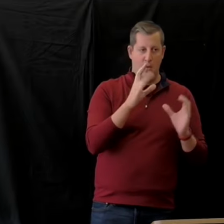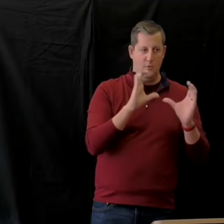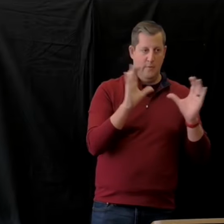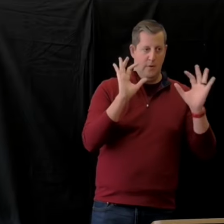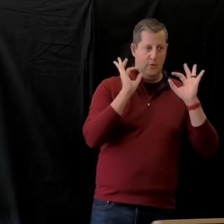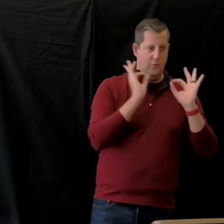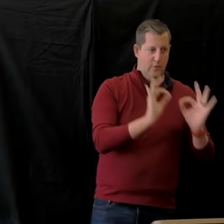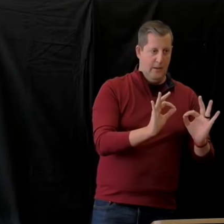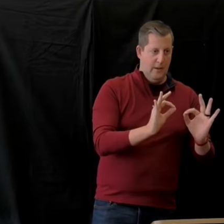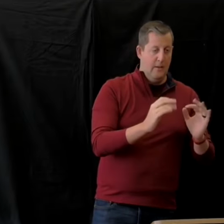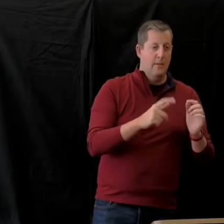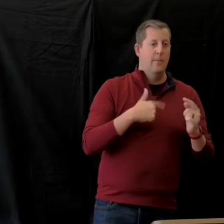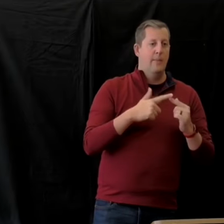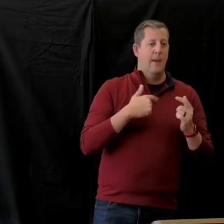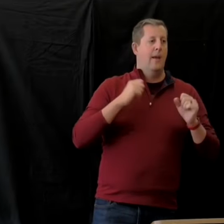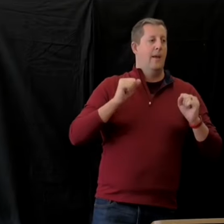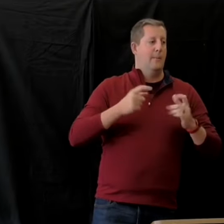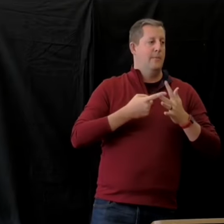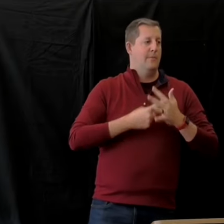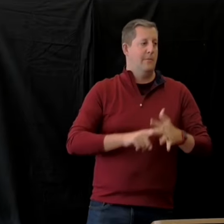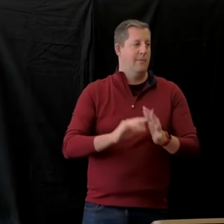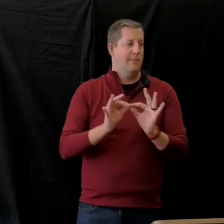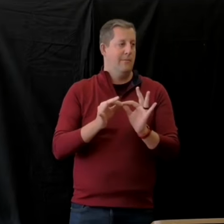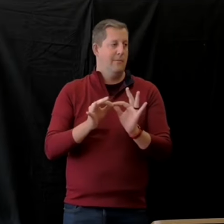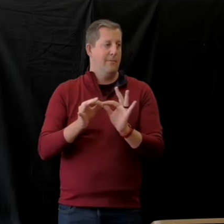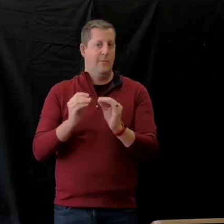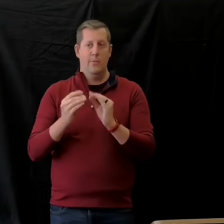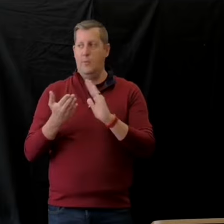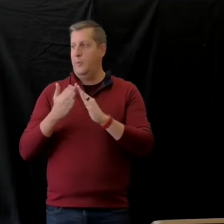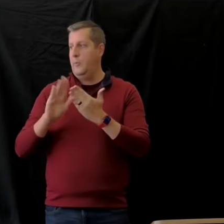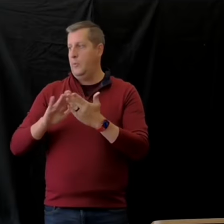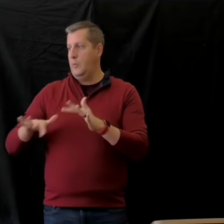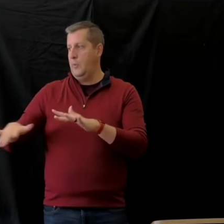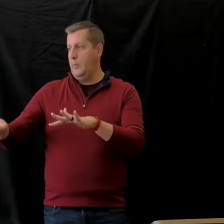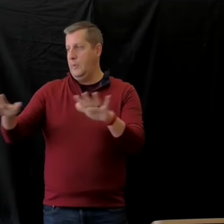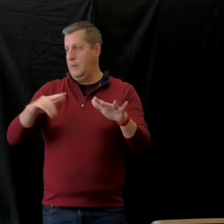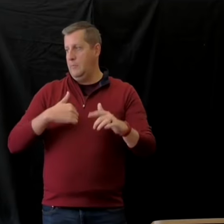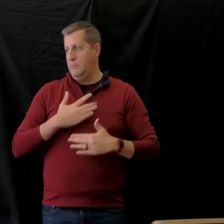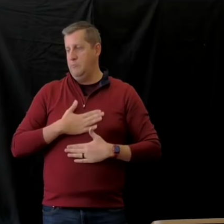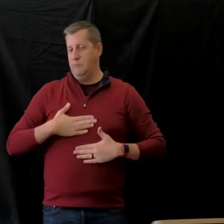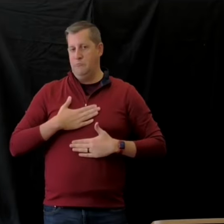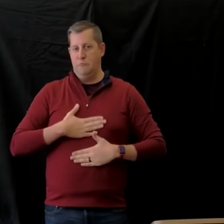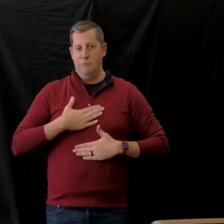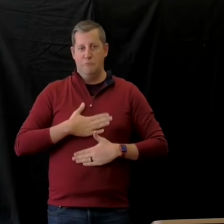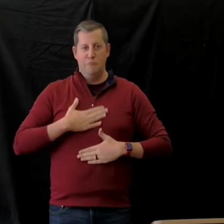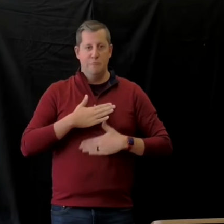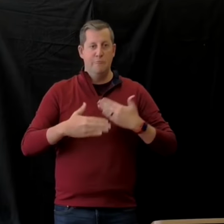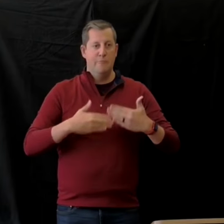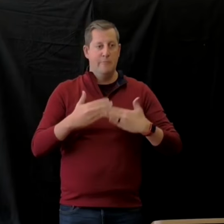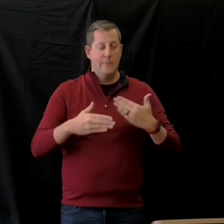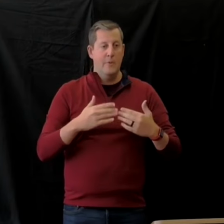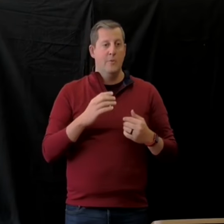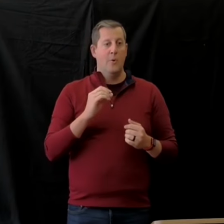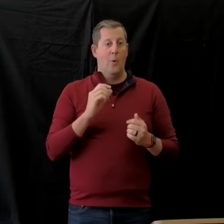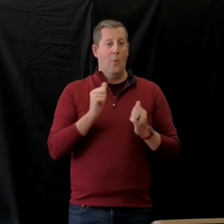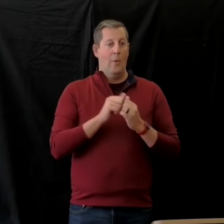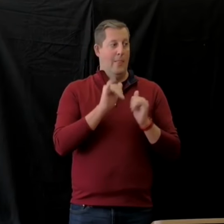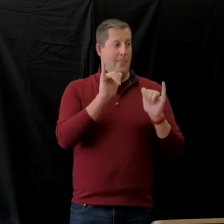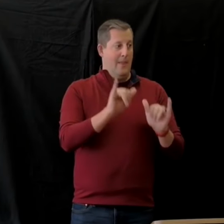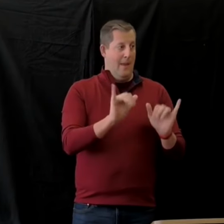I had finally accomplished my goal and gotten certified. And I could start interpreting in the community, which I really enjoyed.